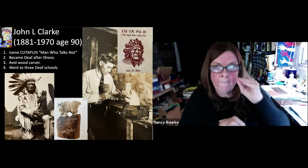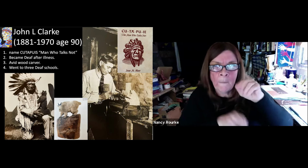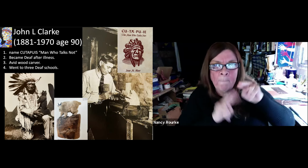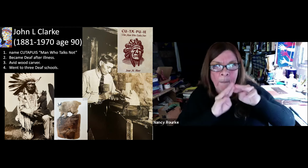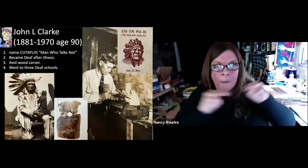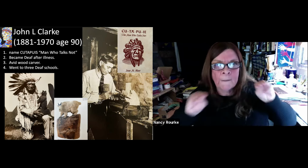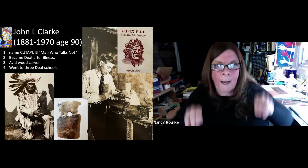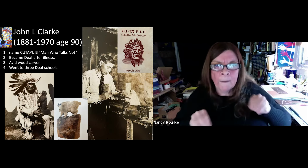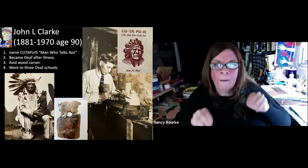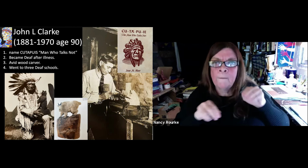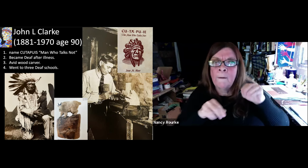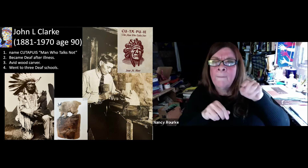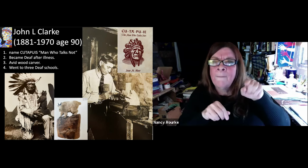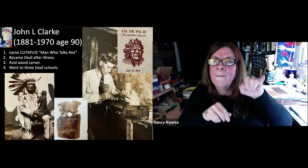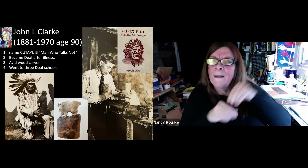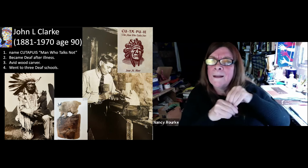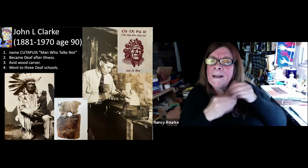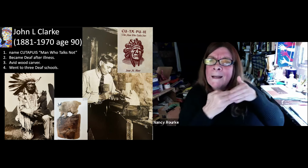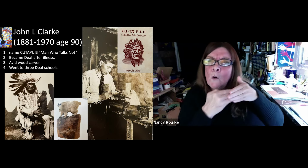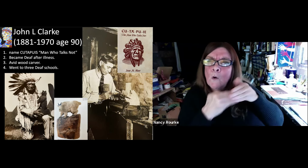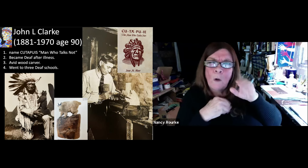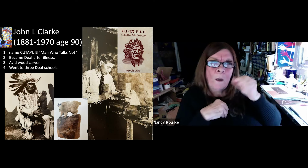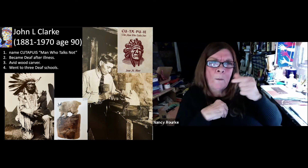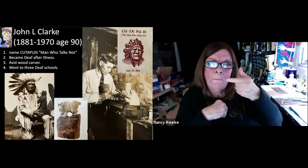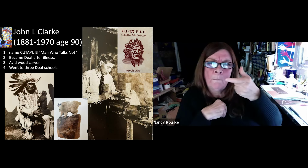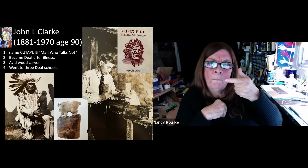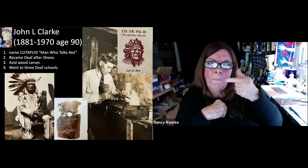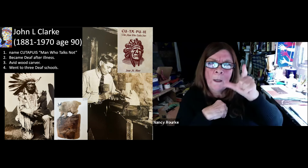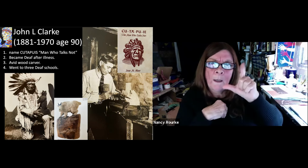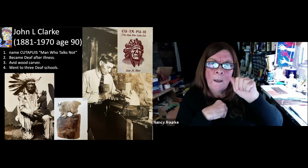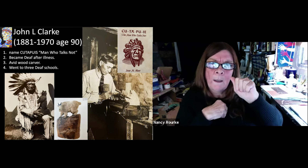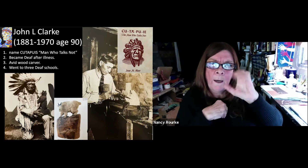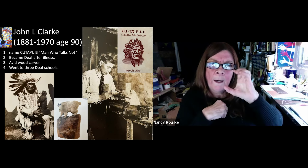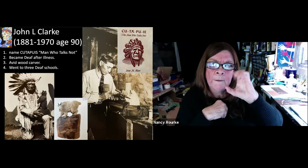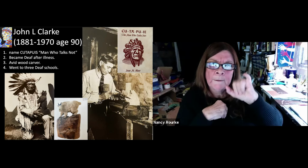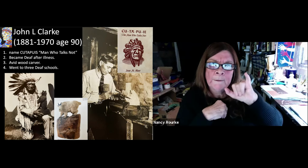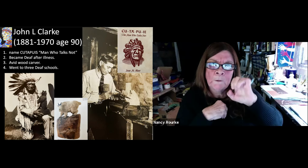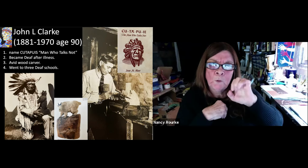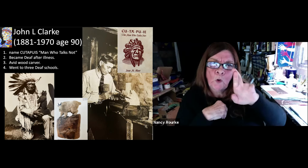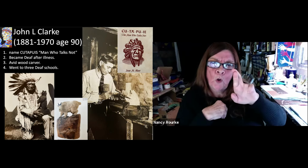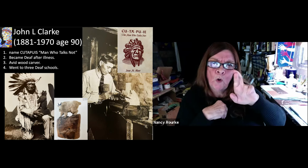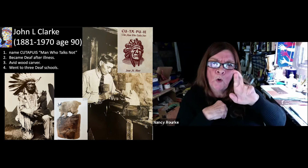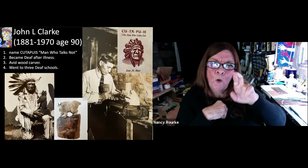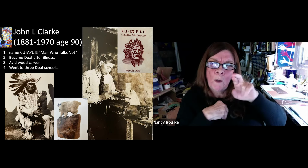1913. Again. At his home. In Montana. And it's actually near.